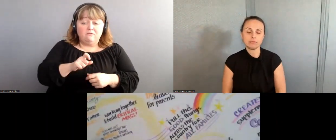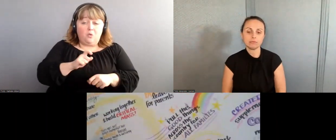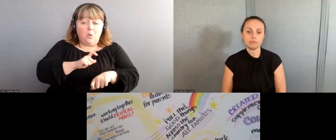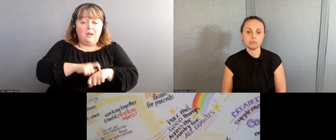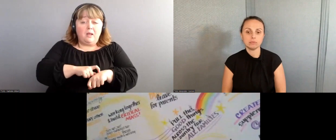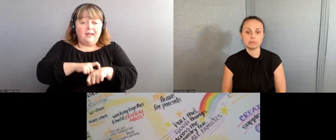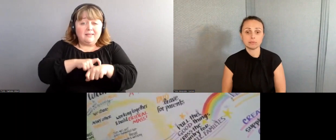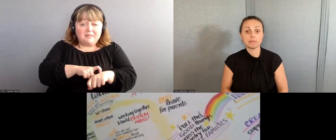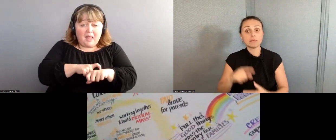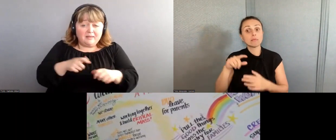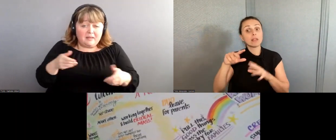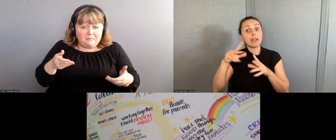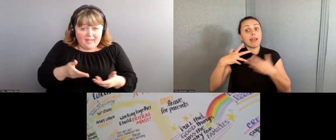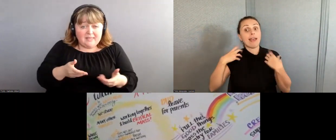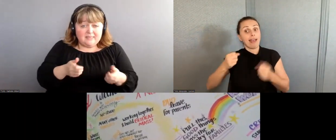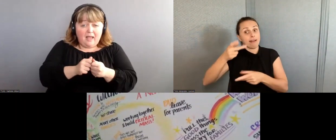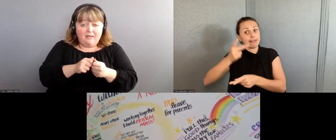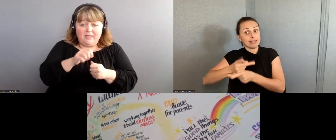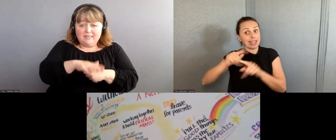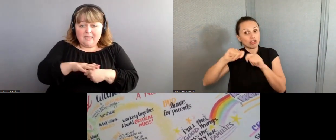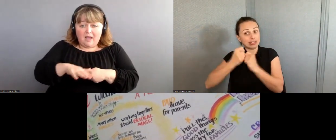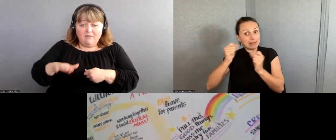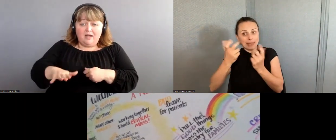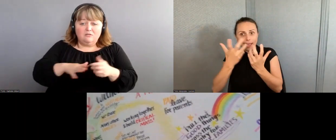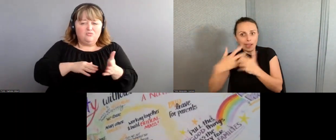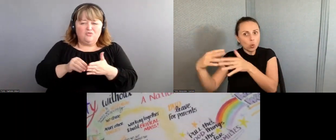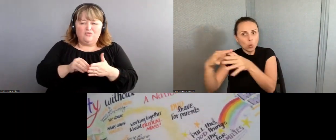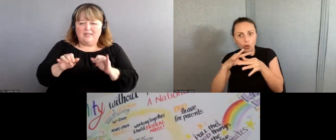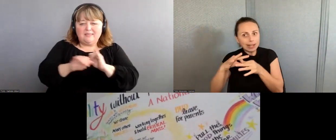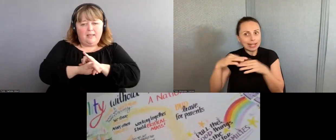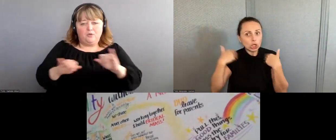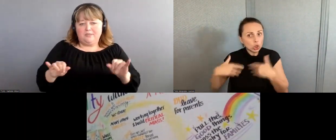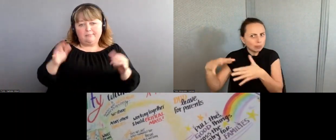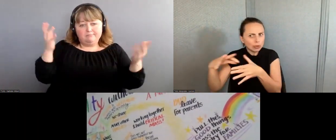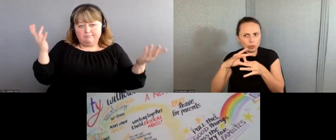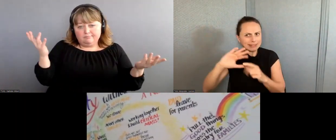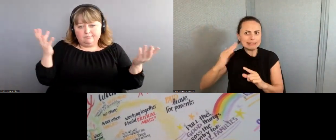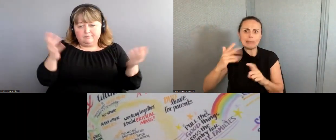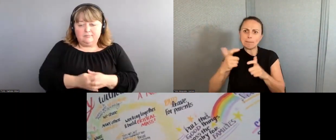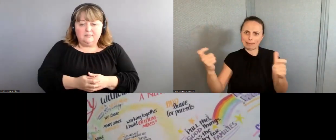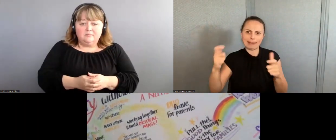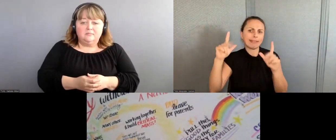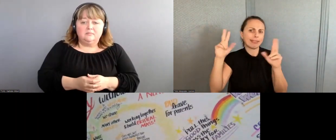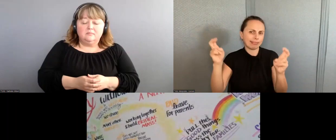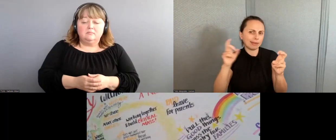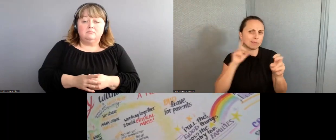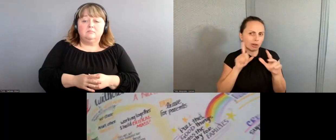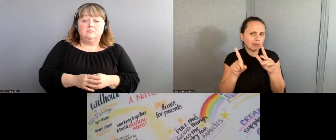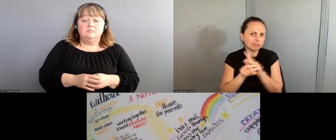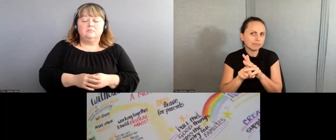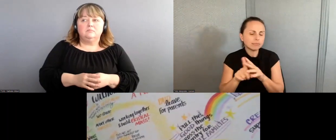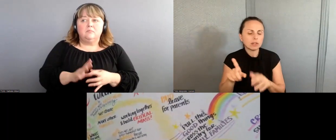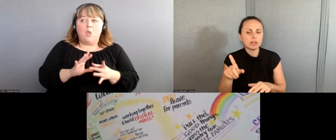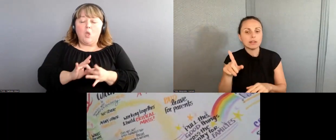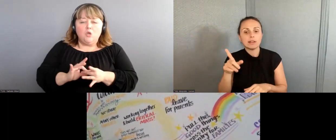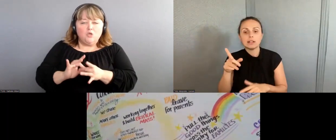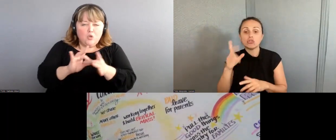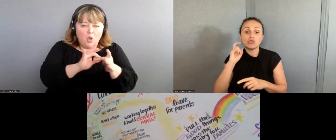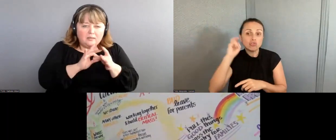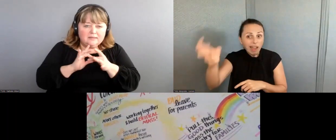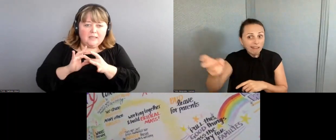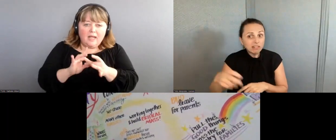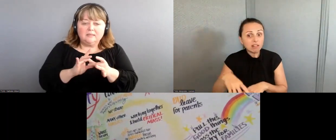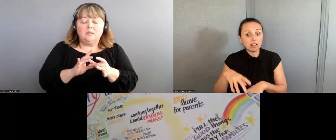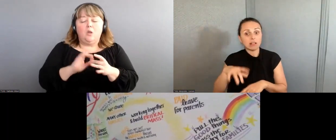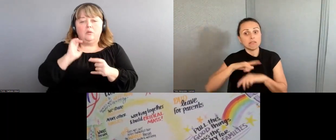When a healthcare team is able to coordinate, so this just like human coordination seems like a big theme here. When they're able to travel and coordinate to